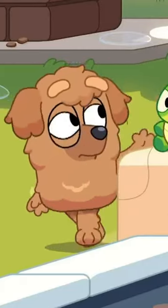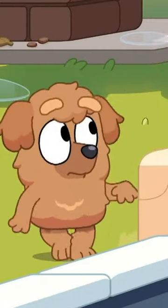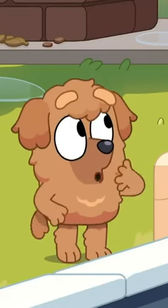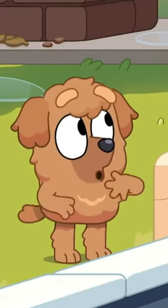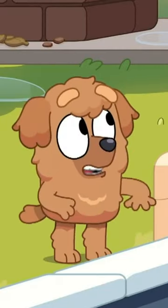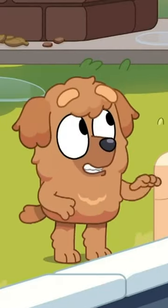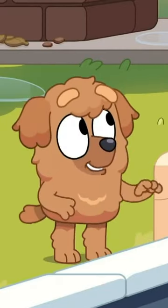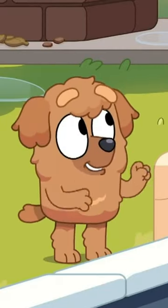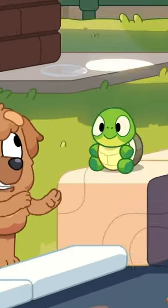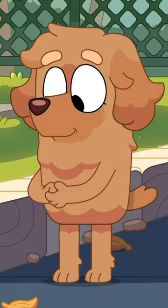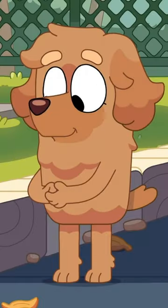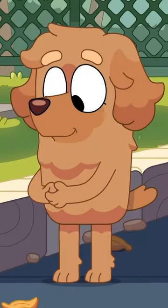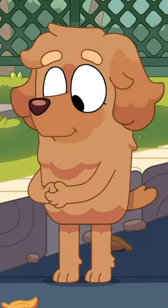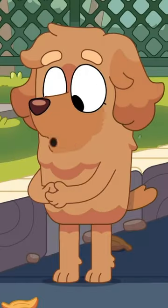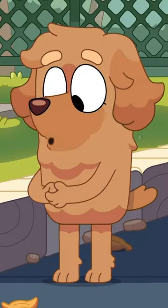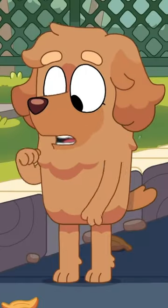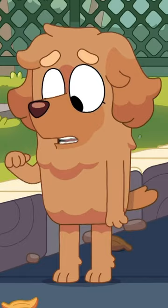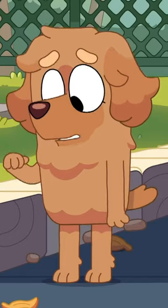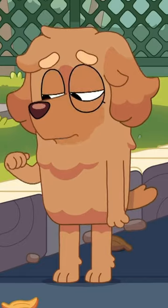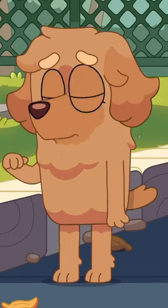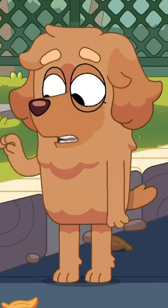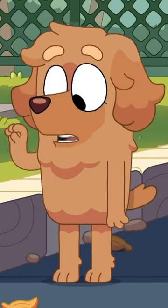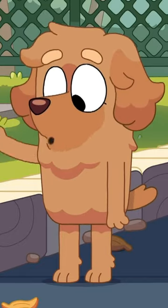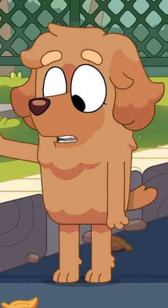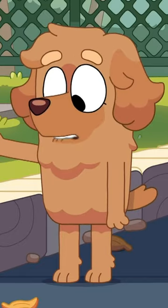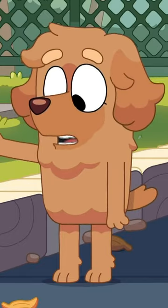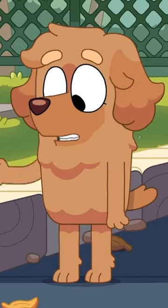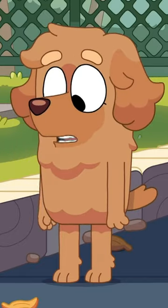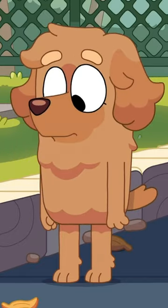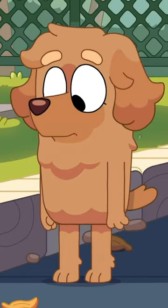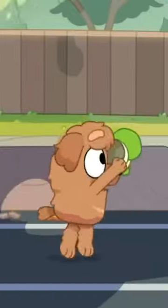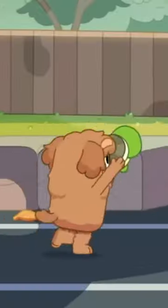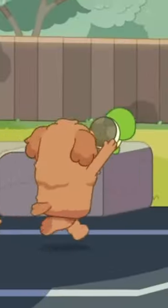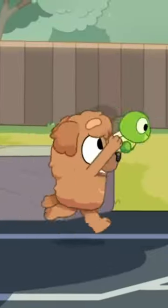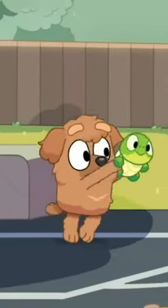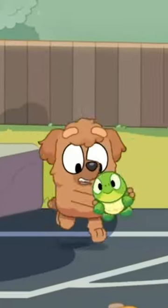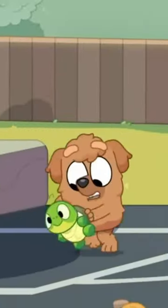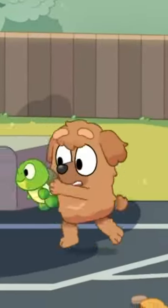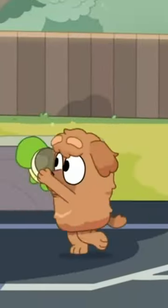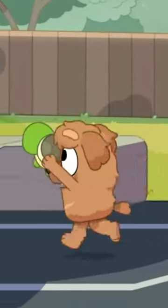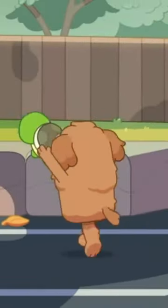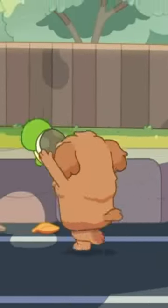and mouth movements with his mother. No, honey. Pop him back where you found him. And he's seen playing with a stuffed turtle.